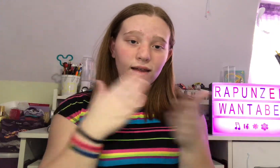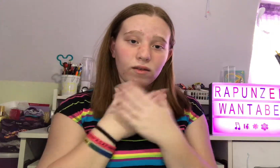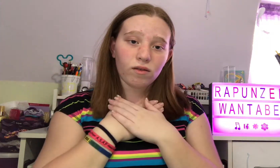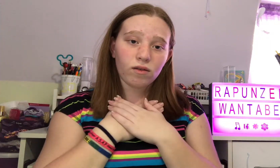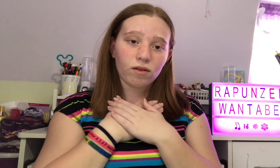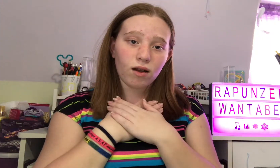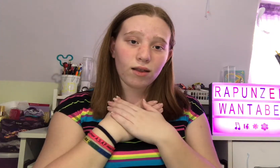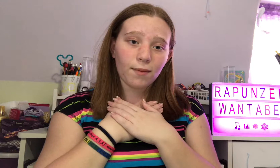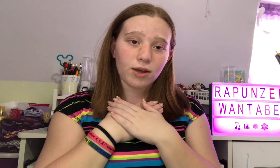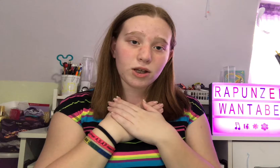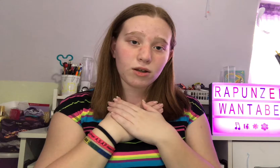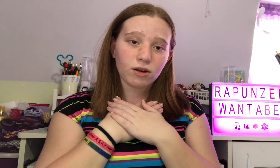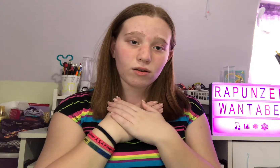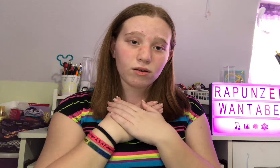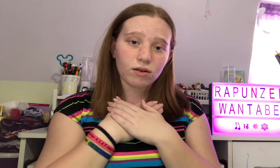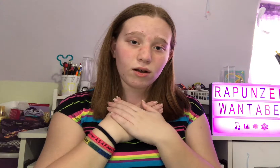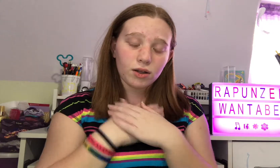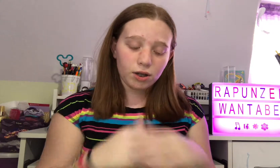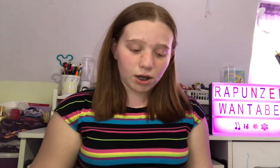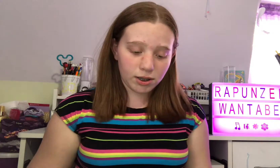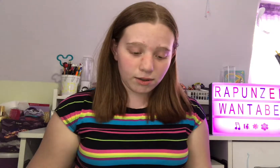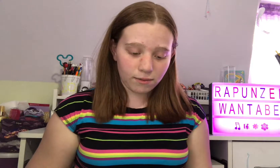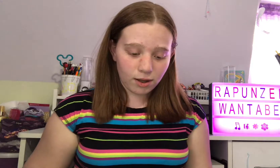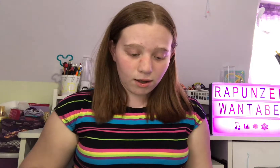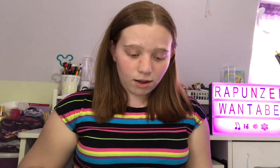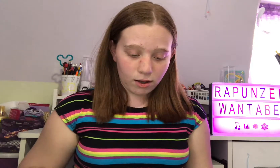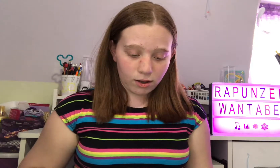hands on top of each other onto your chest.